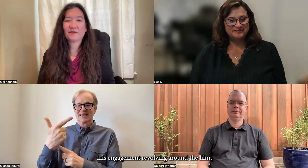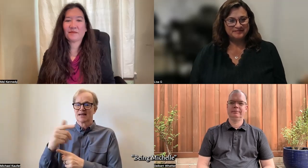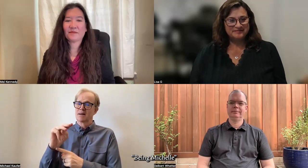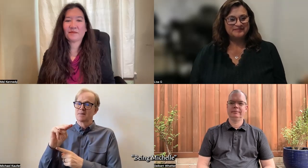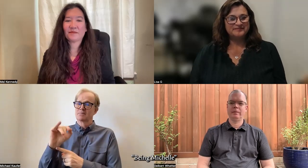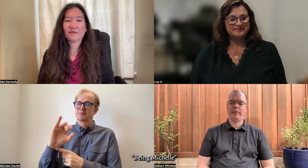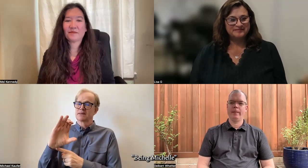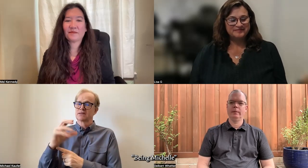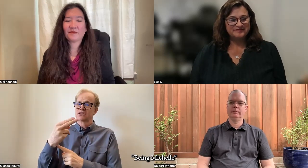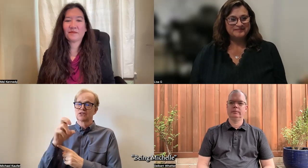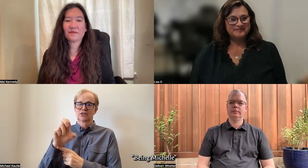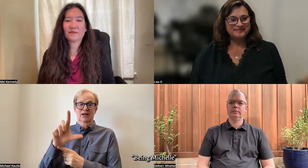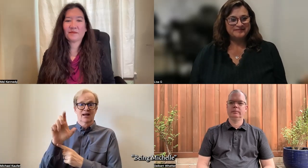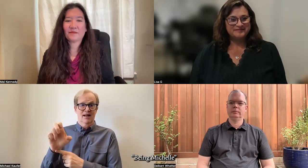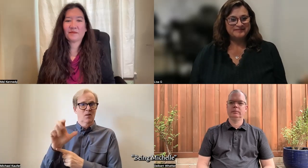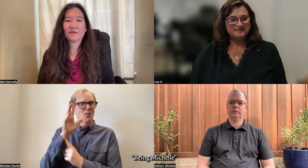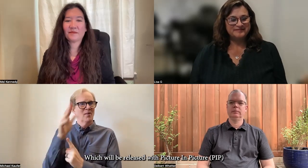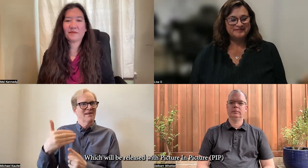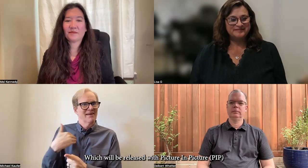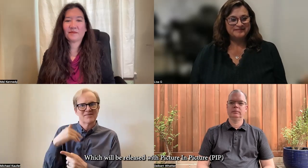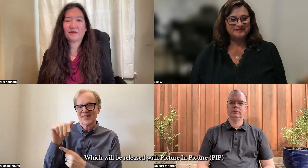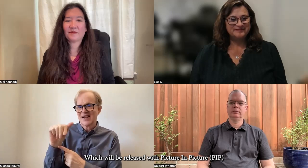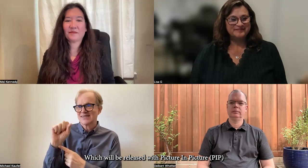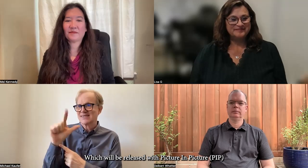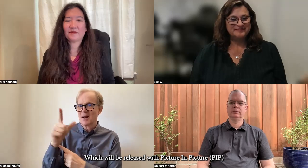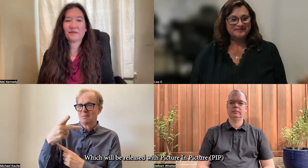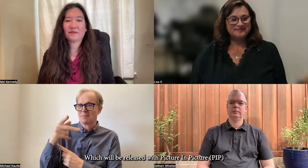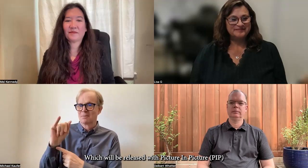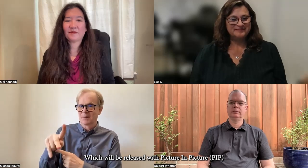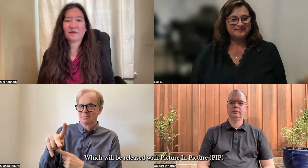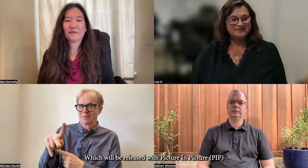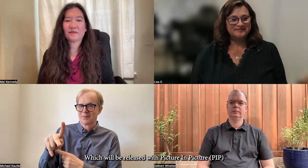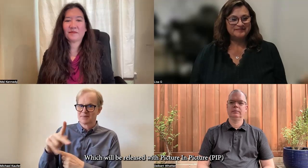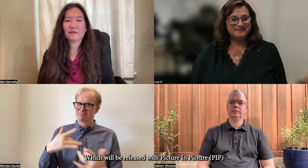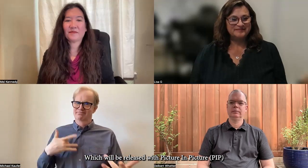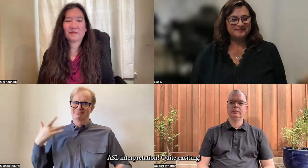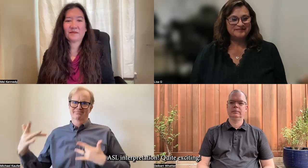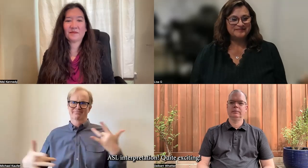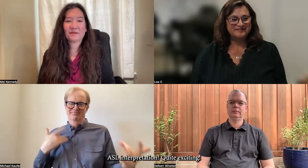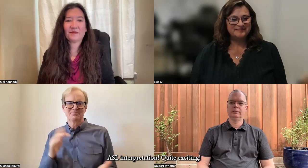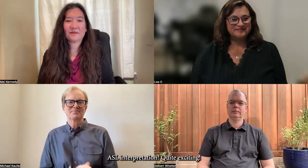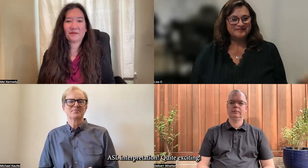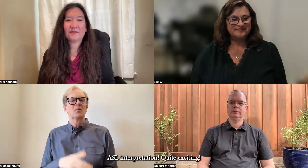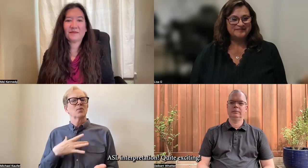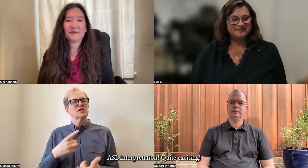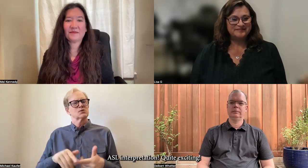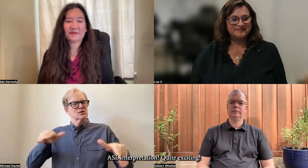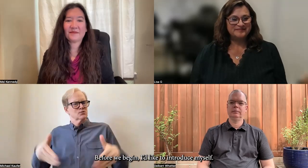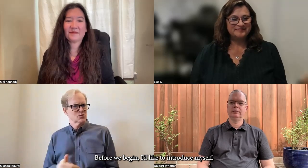film Being Michelle, which will be released with picture-in-picture PIP ASL interpretation. Quite